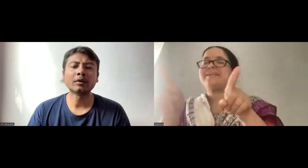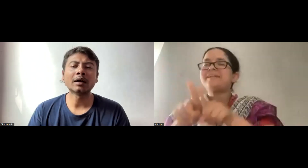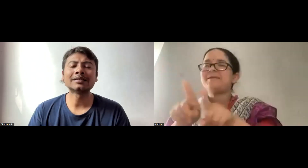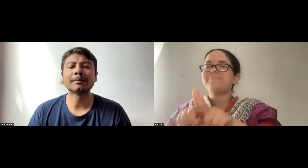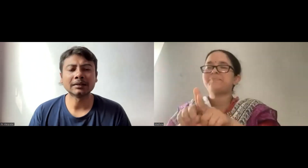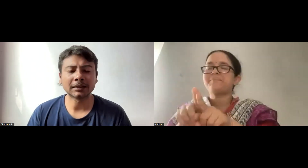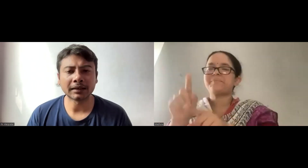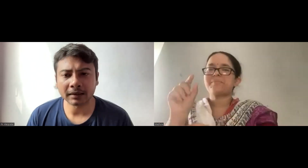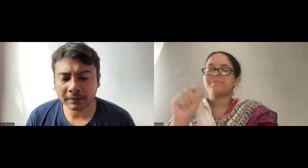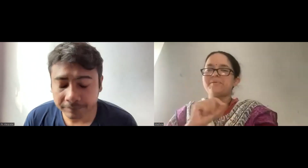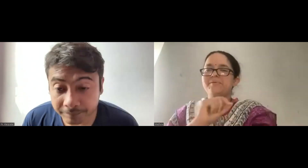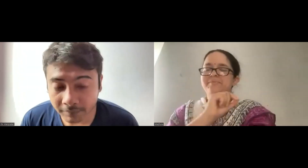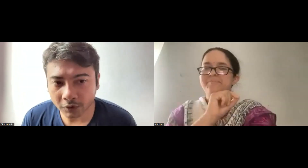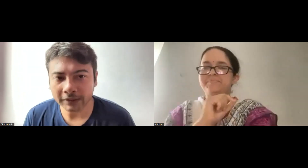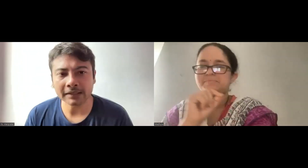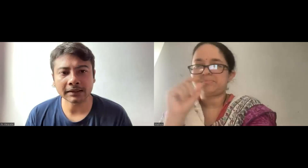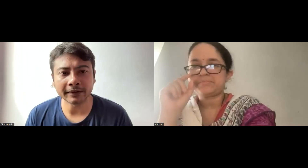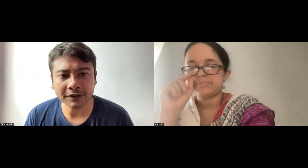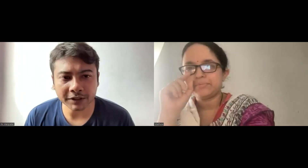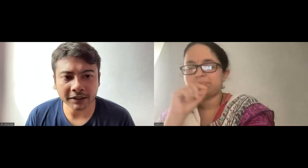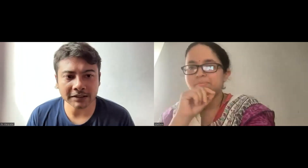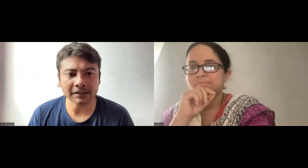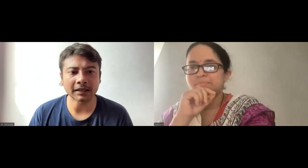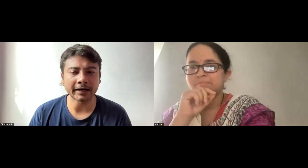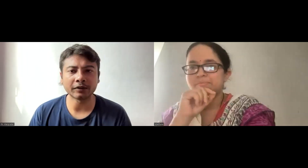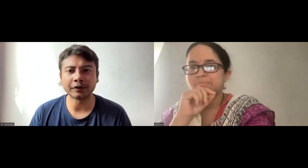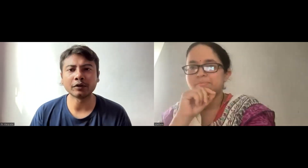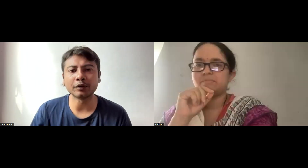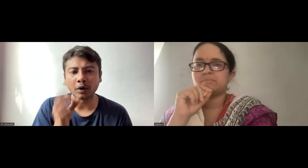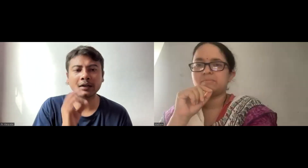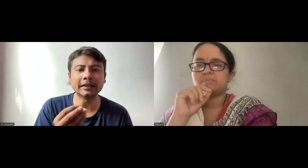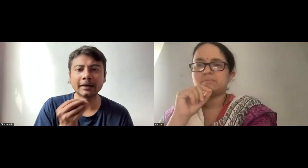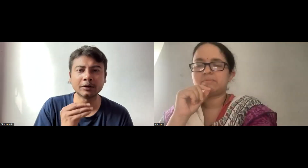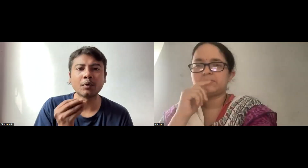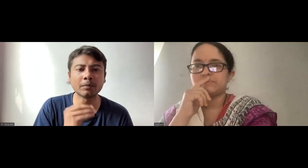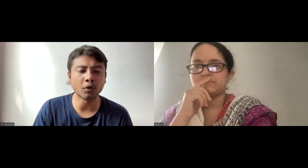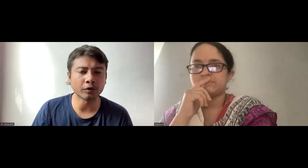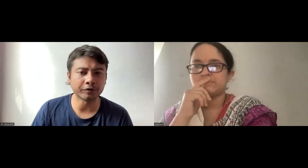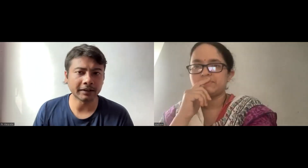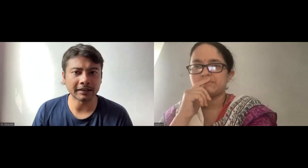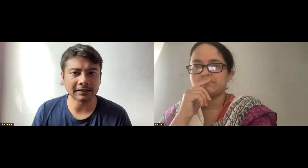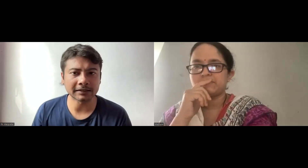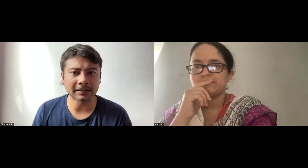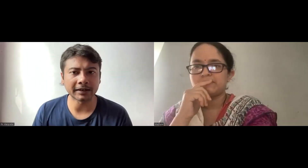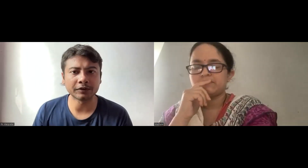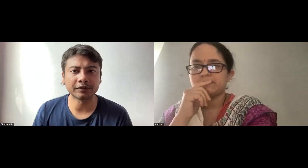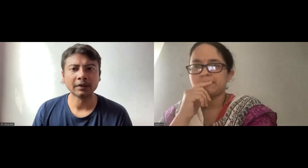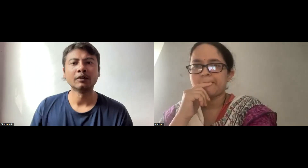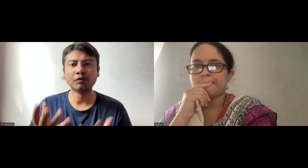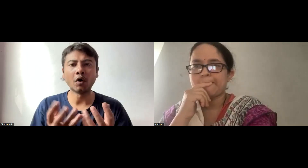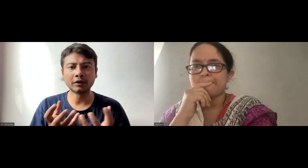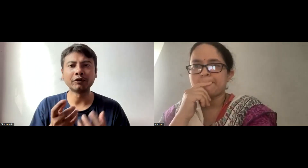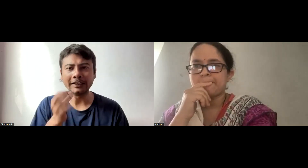wanted to understand, Mataji, that tea is a thing which increases the kind of, you want tea and you want more of it. There is this kind